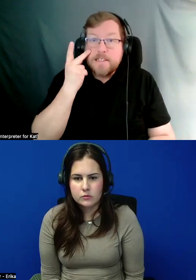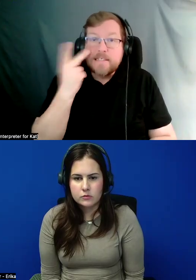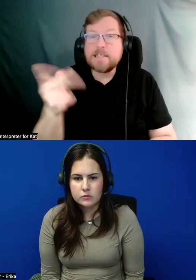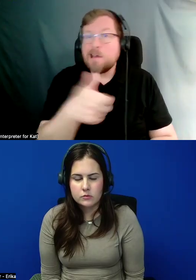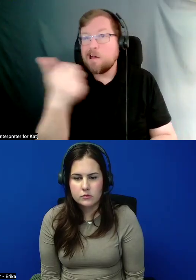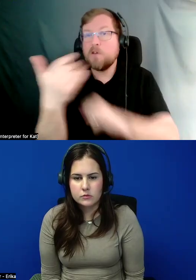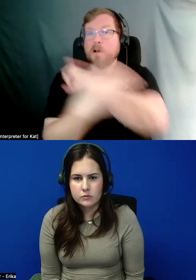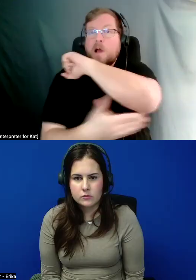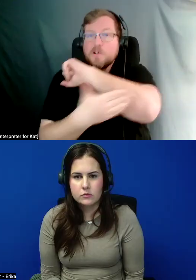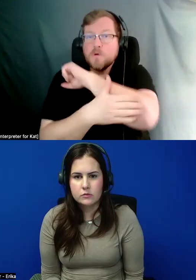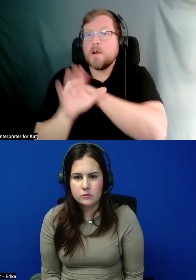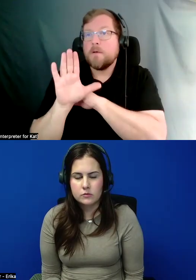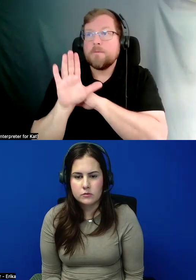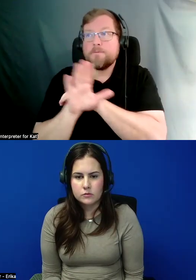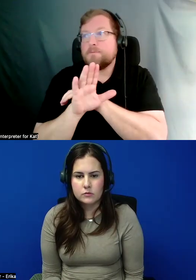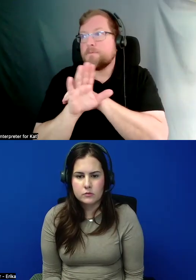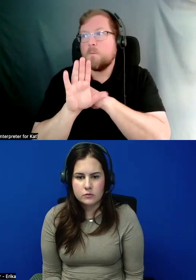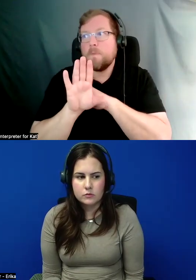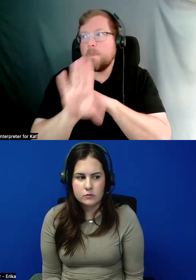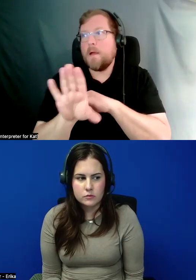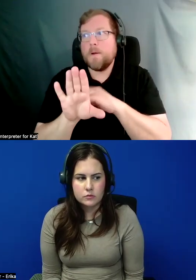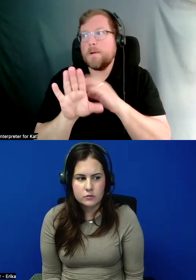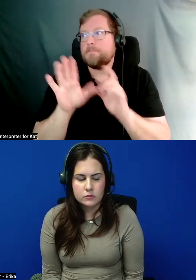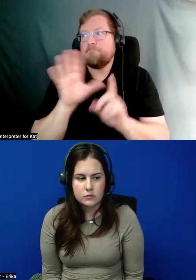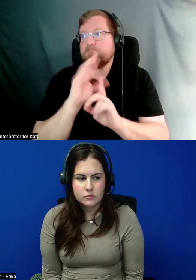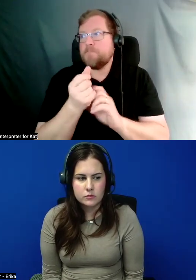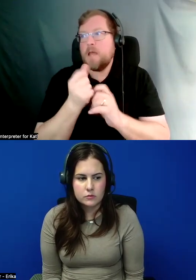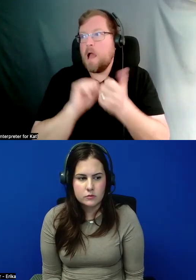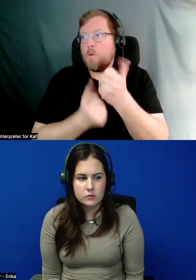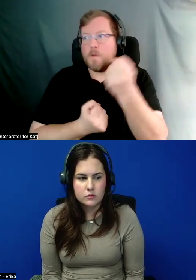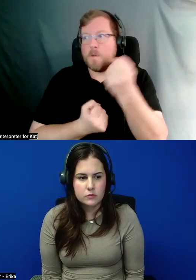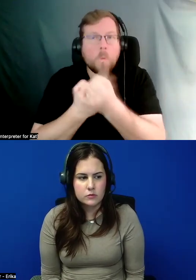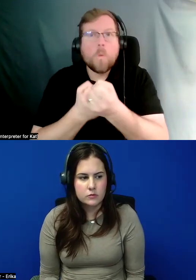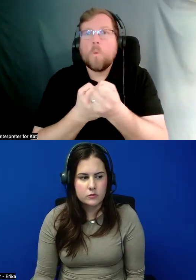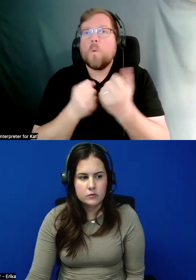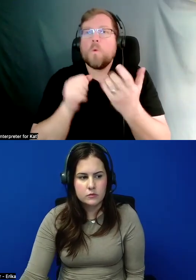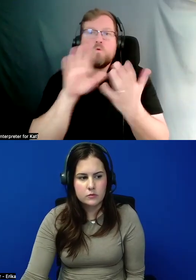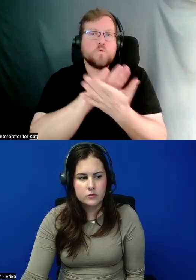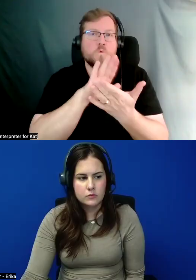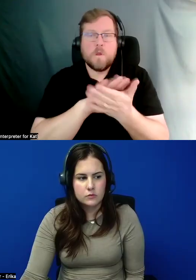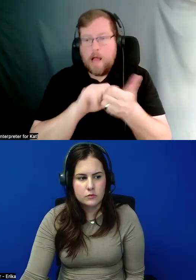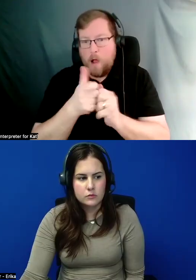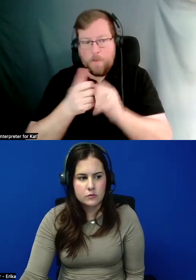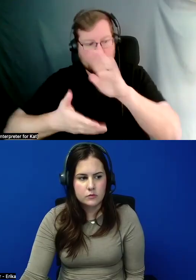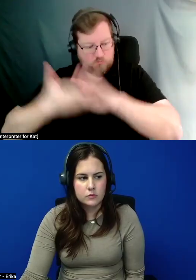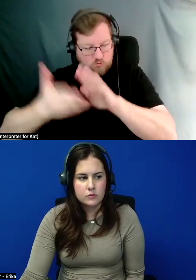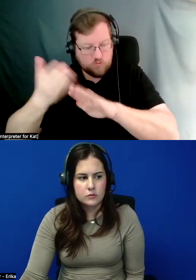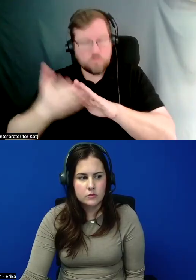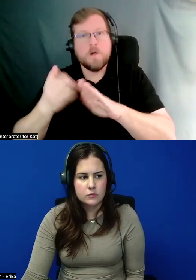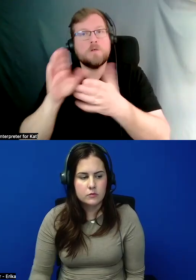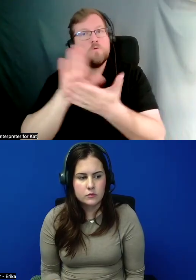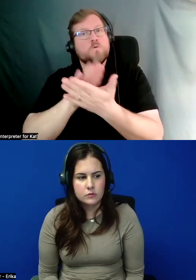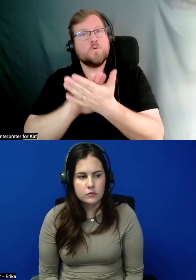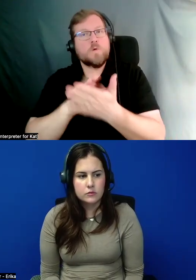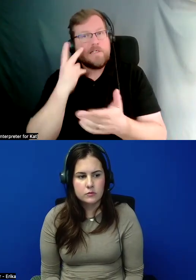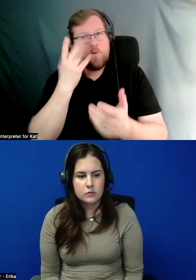or different states and how they support the schools or how they run the schools to see what it looks